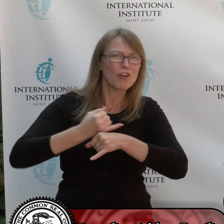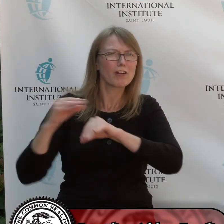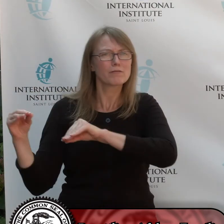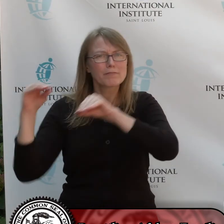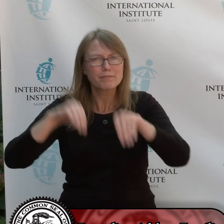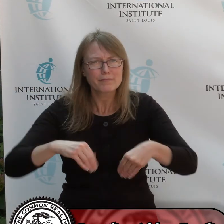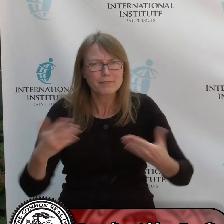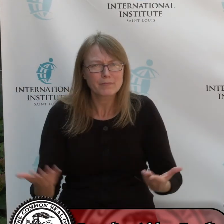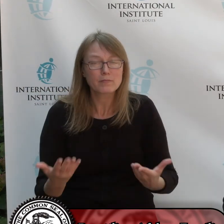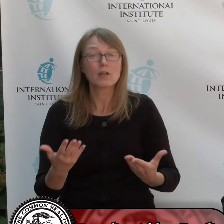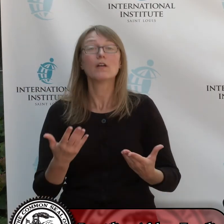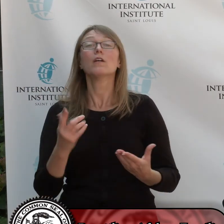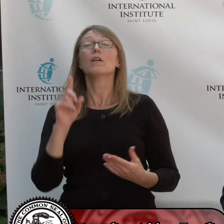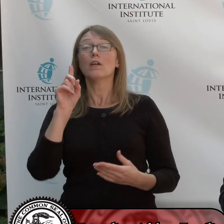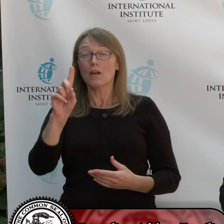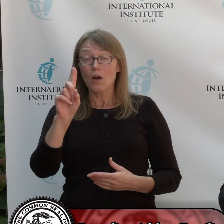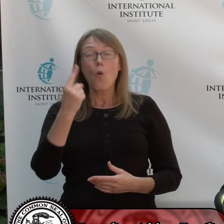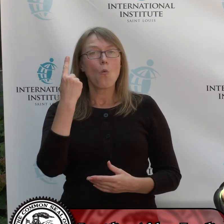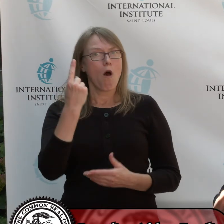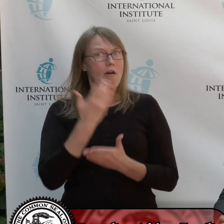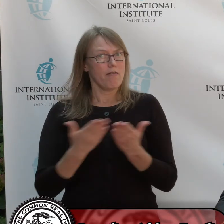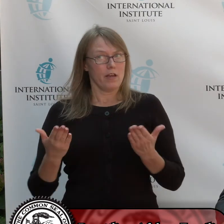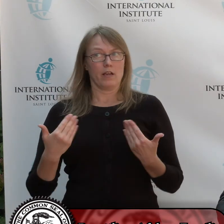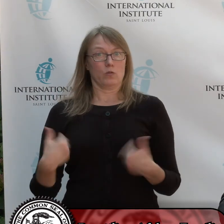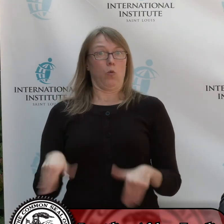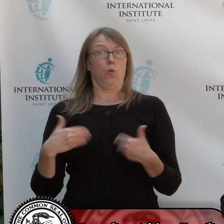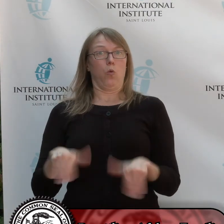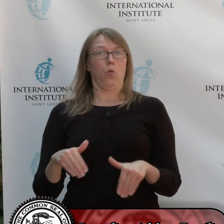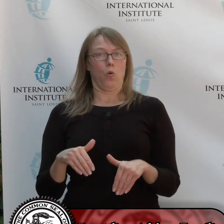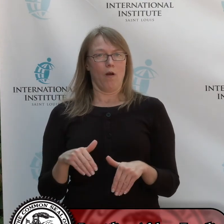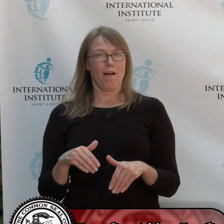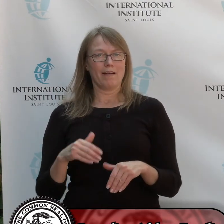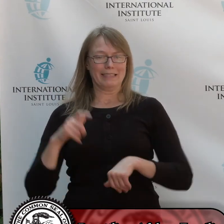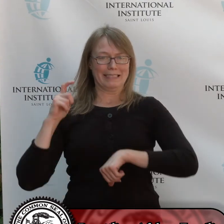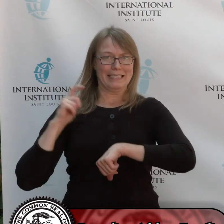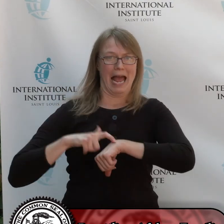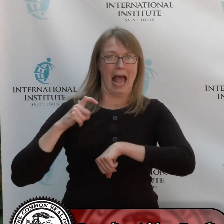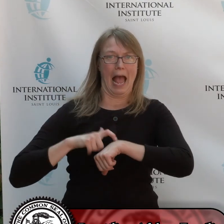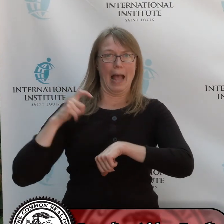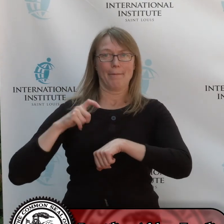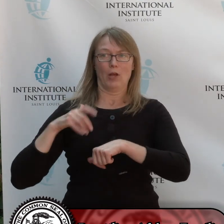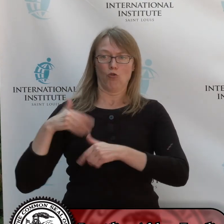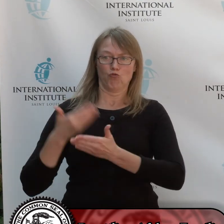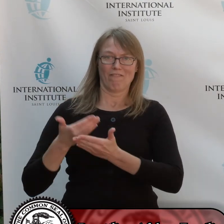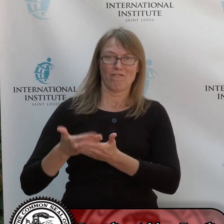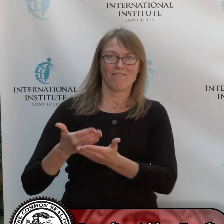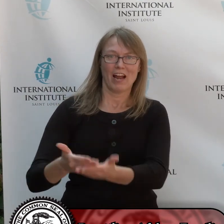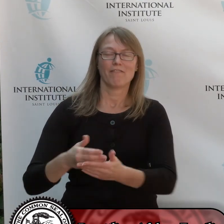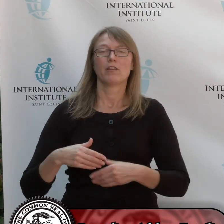the scale and the rapidly evolving nature of it. So in those kinds of